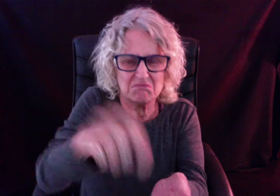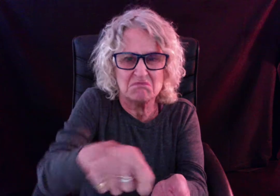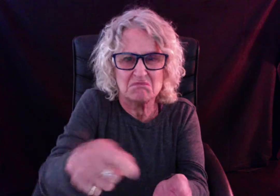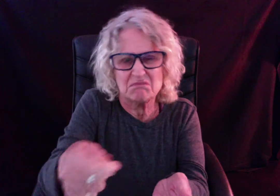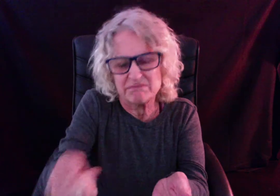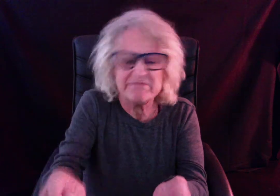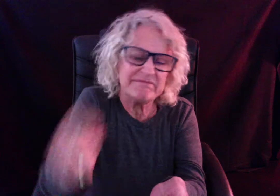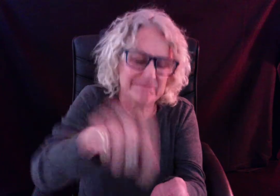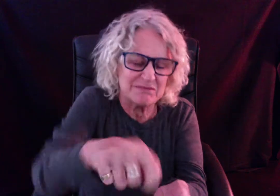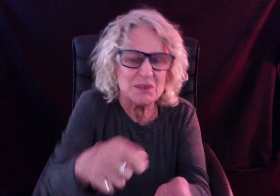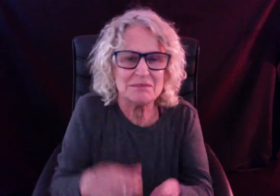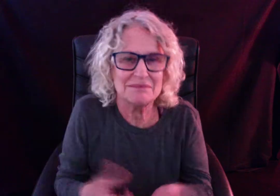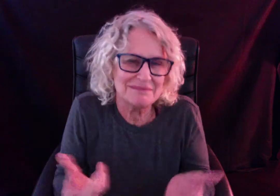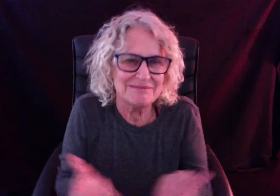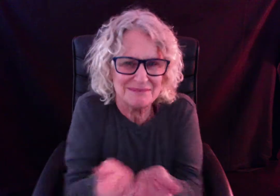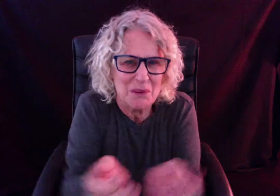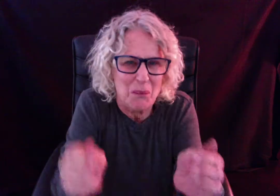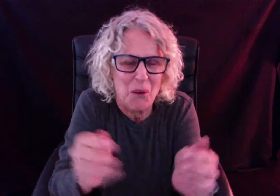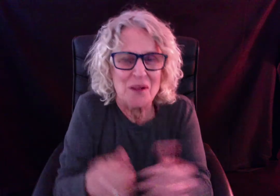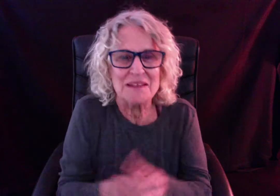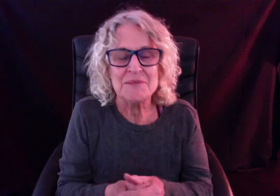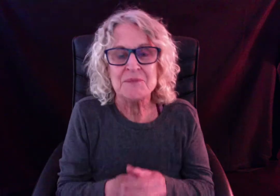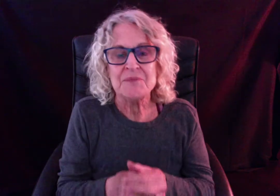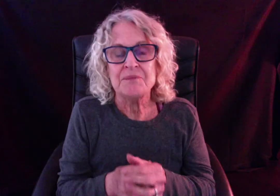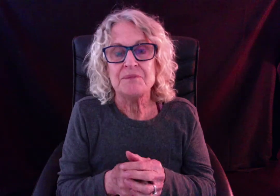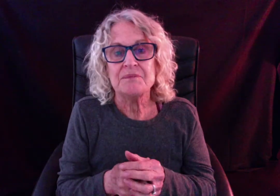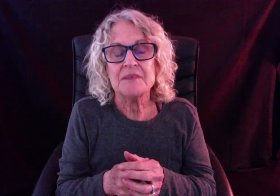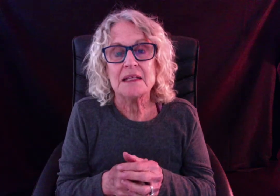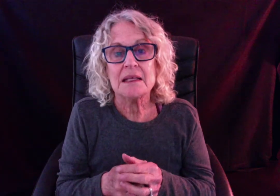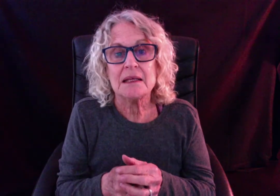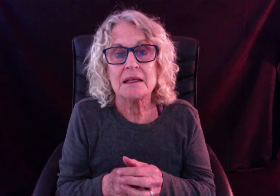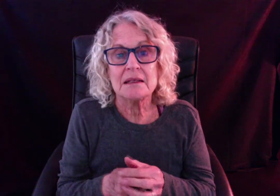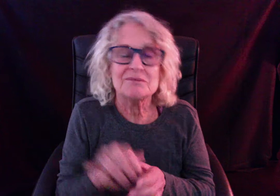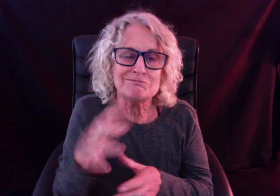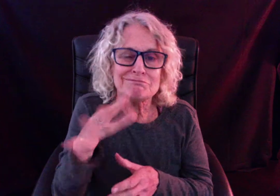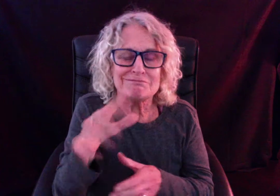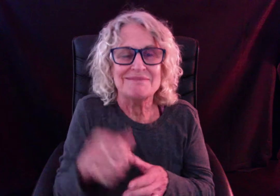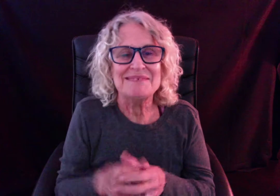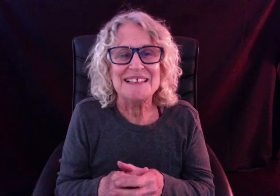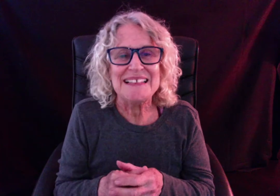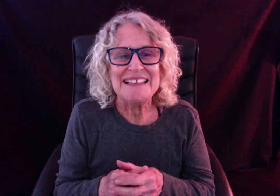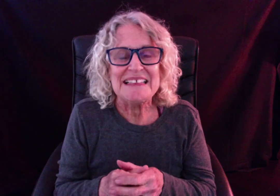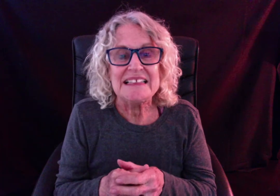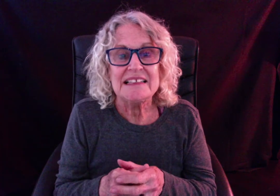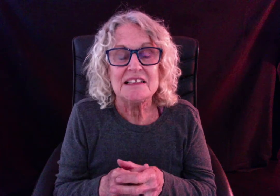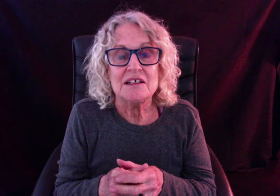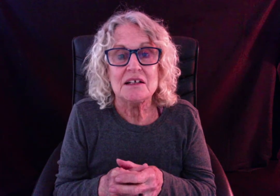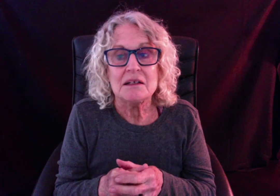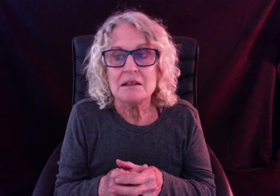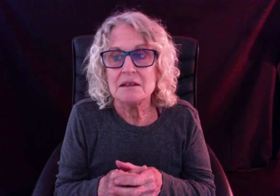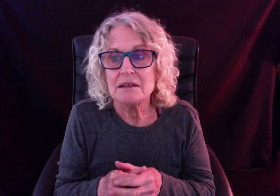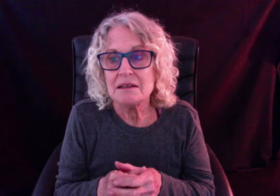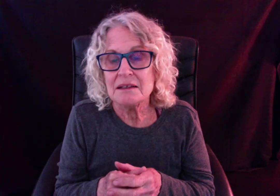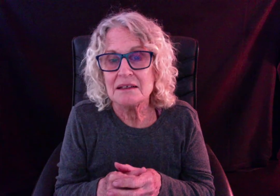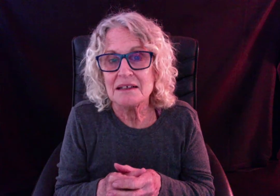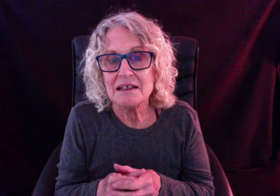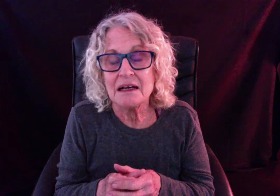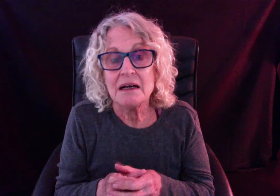2 to 3 tablespoons. I put those in a bowl, more or less. And then I